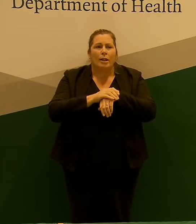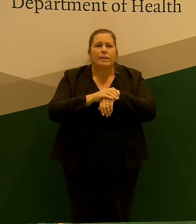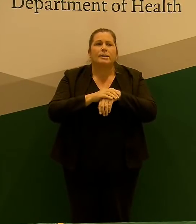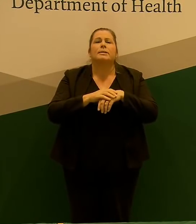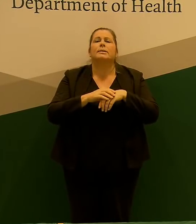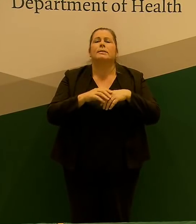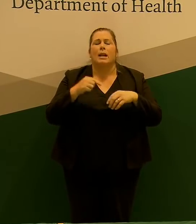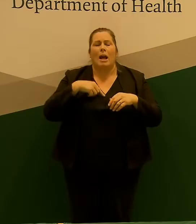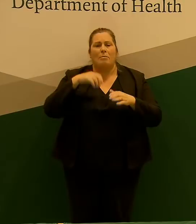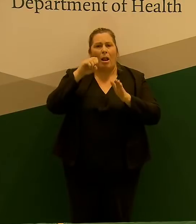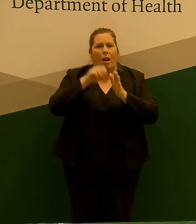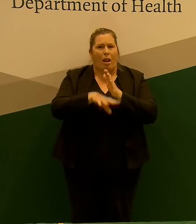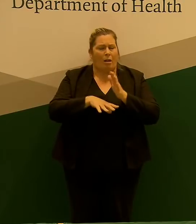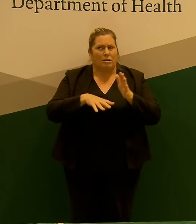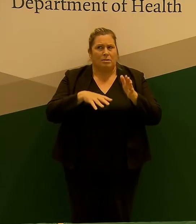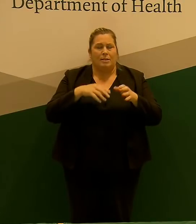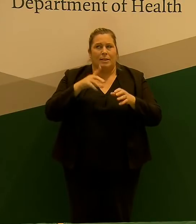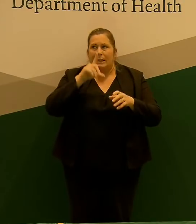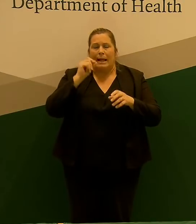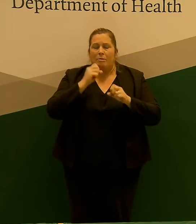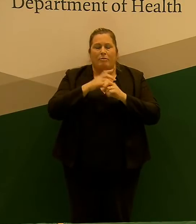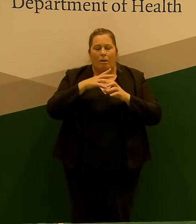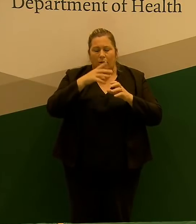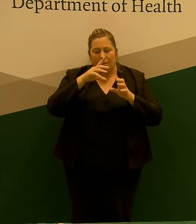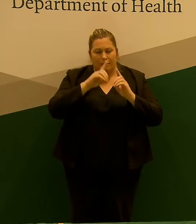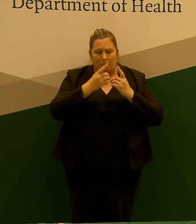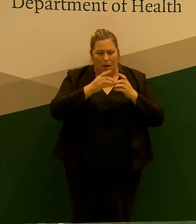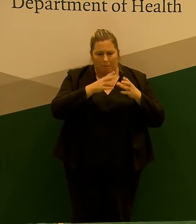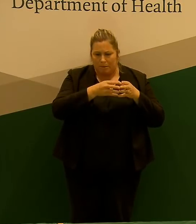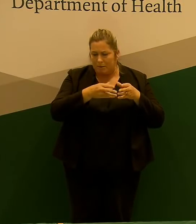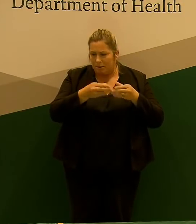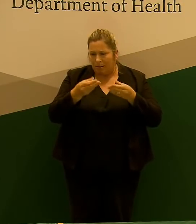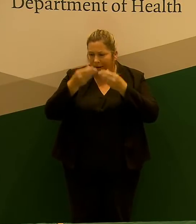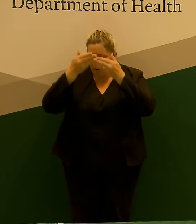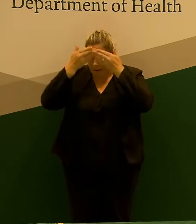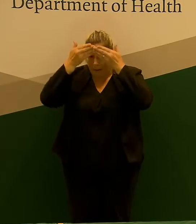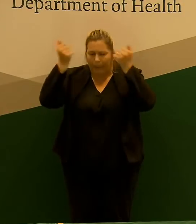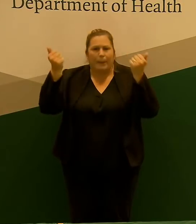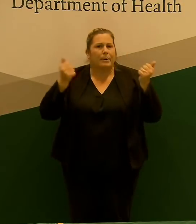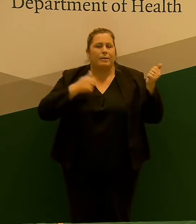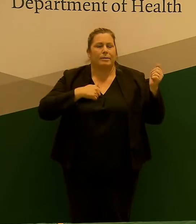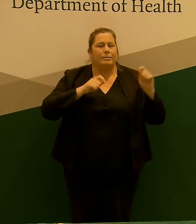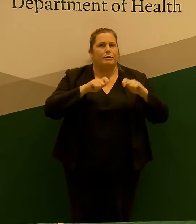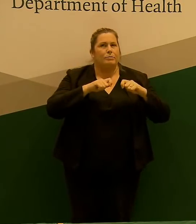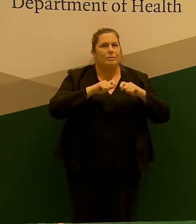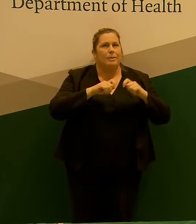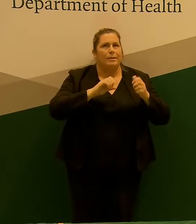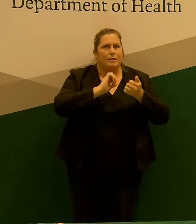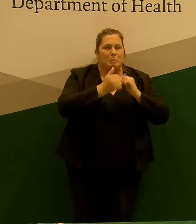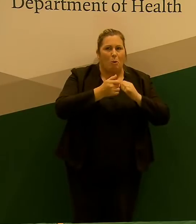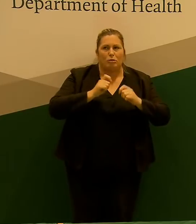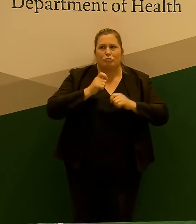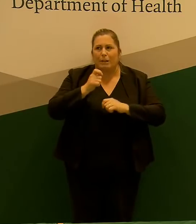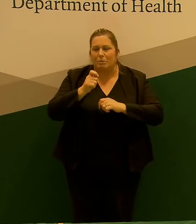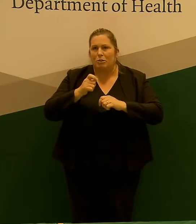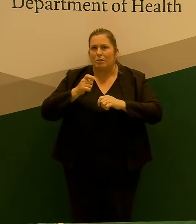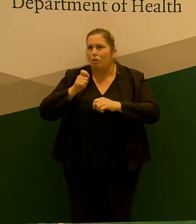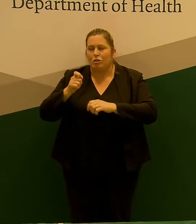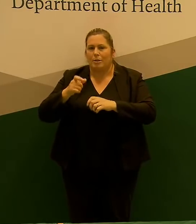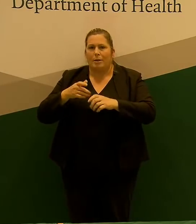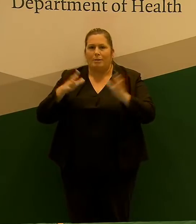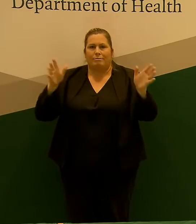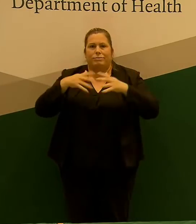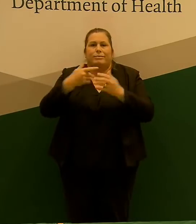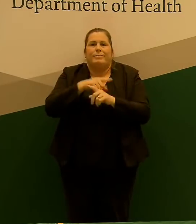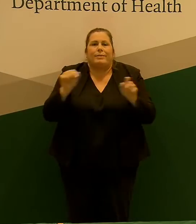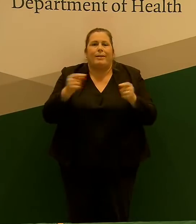I've slightly lost track of the names of all the departments, you'll have to forgive me, but in what was the Department of Sport, Transport and Tourism and our colleagues there